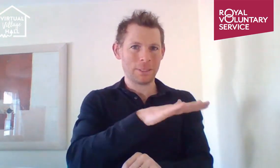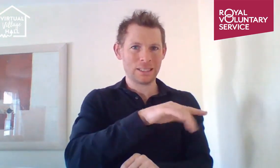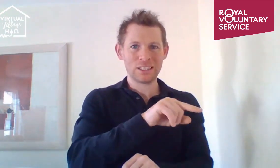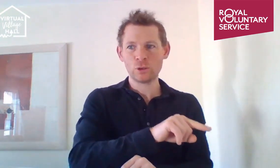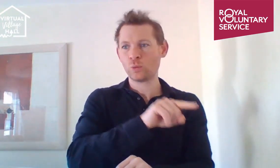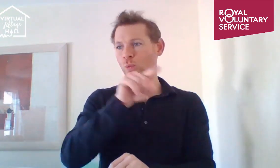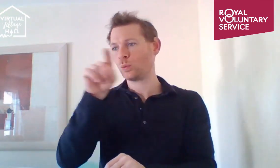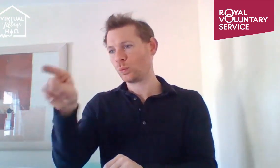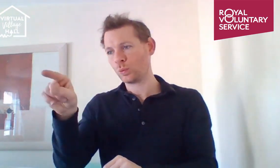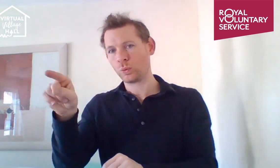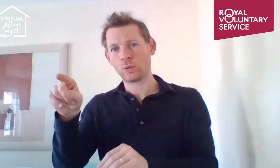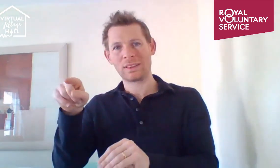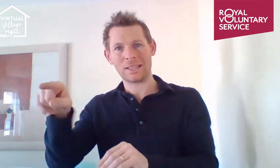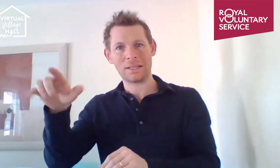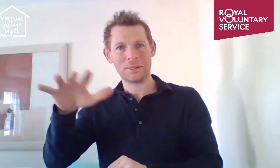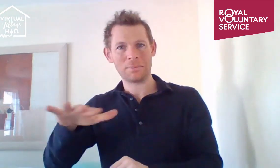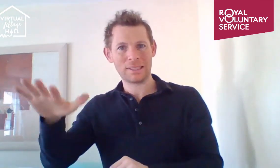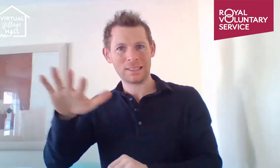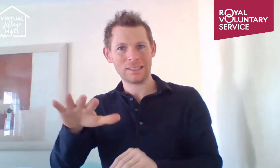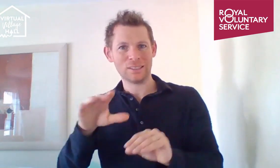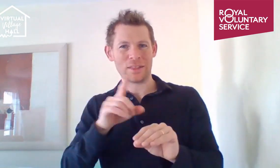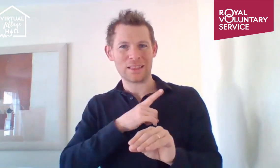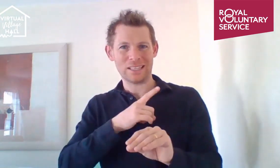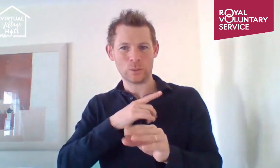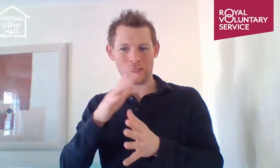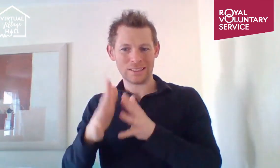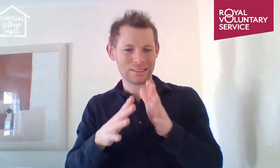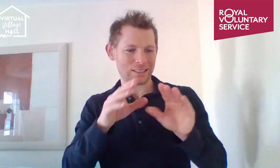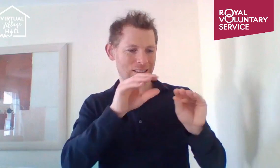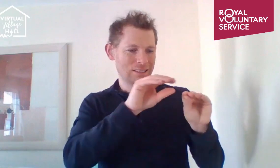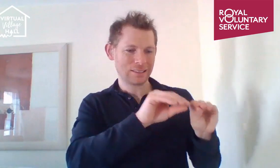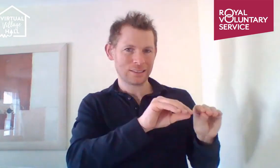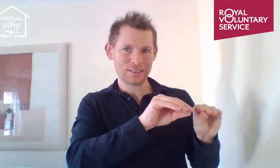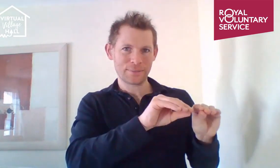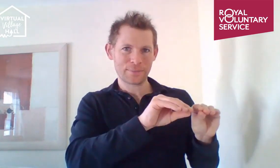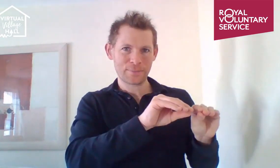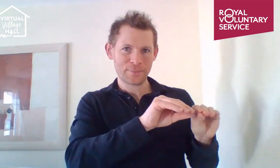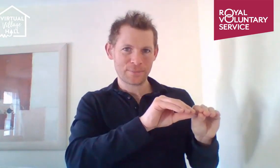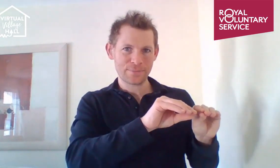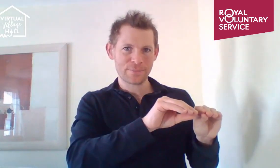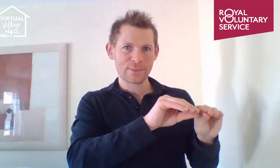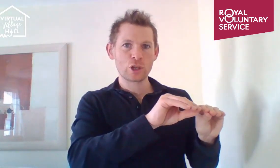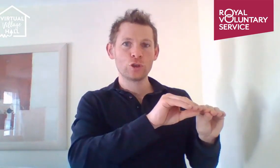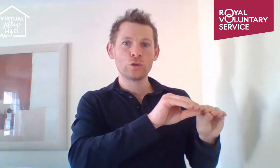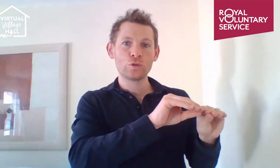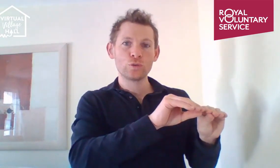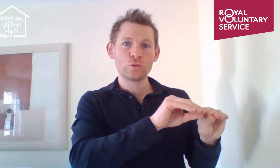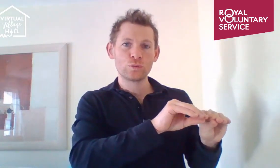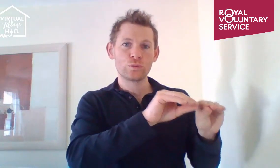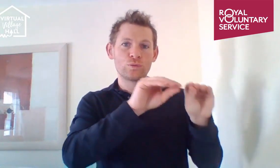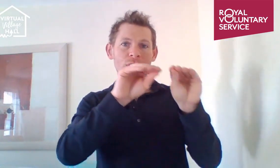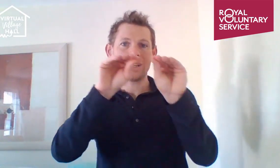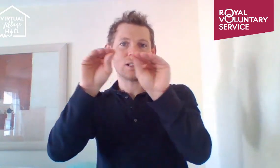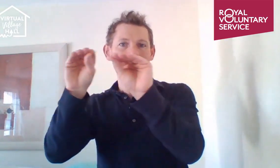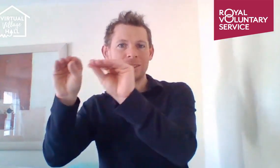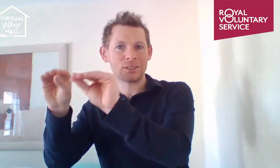So we're moving from one place to another. And that's why we're signing it like this. We're moving our hands from one place to the other for